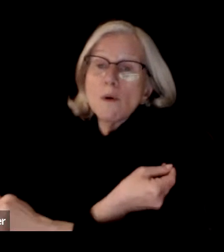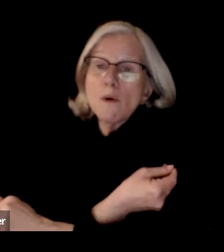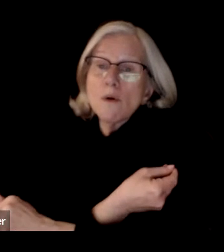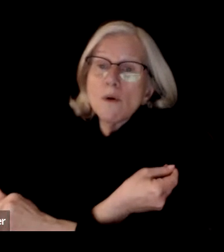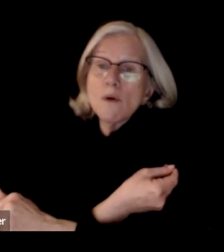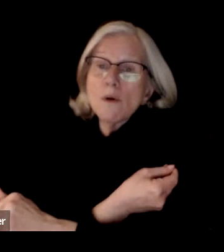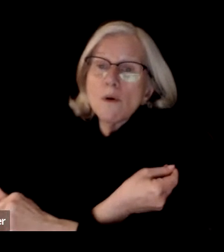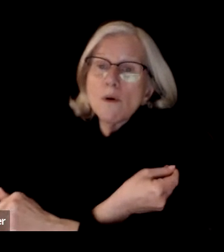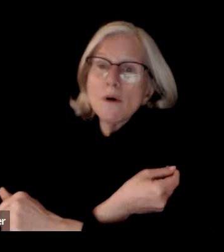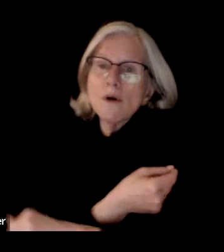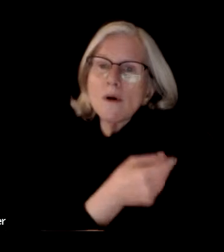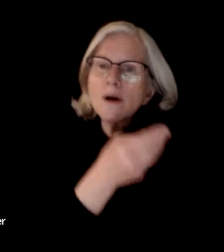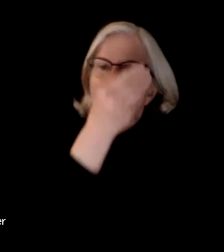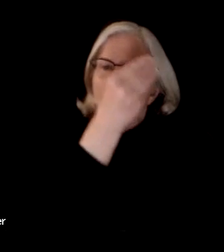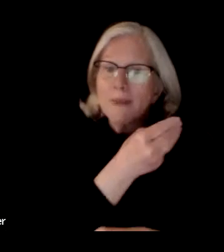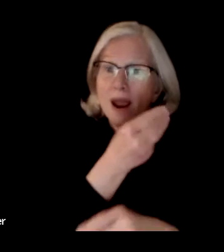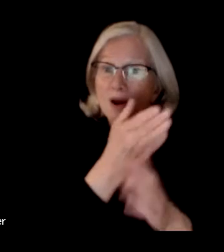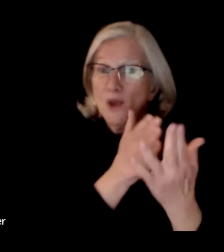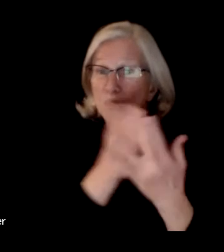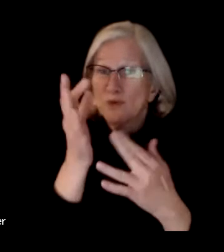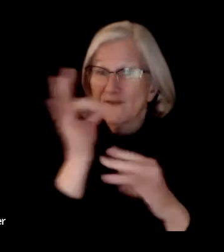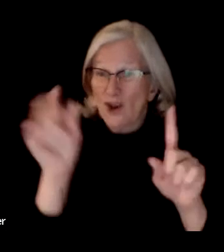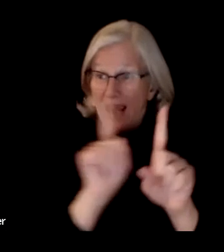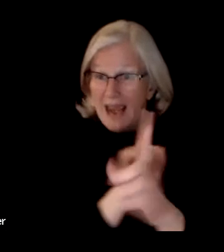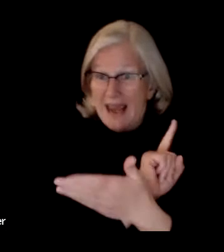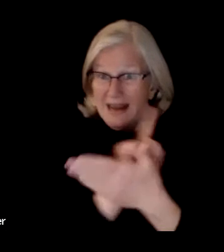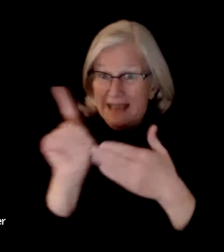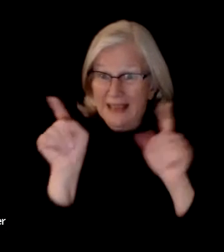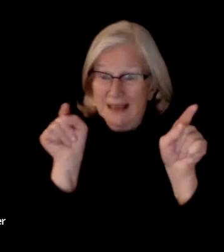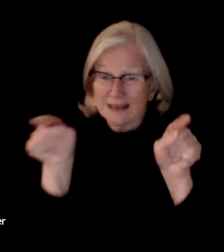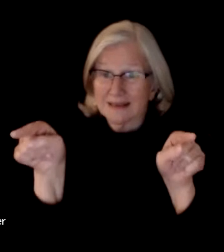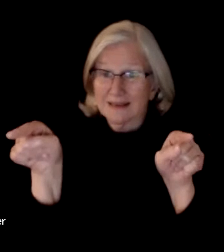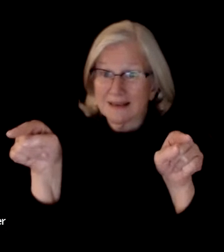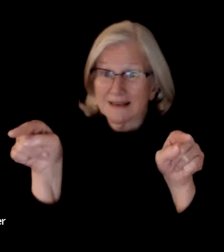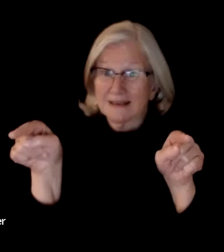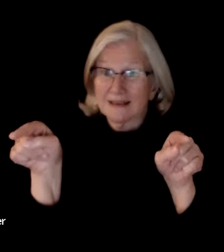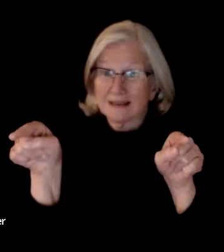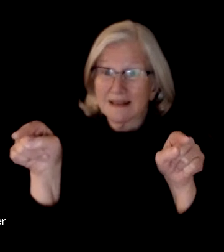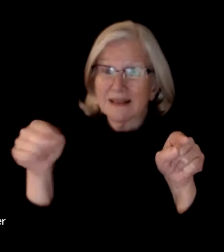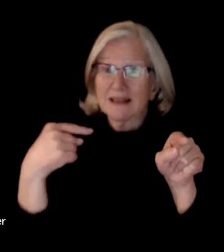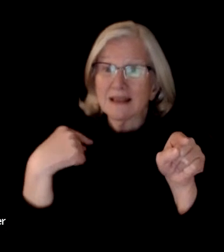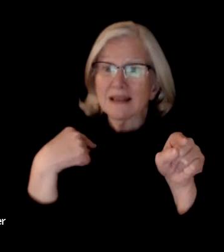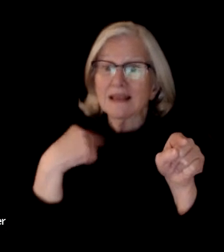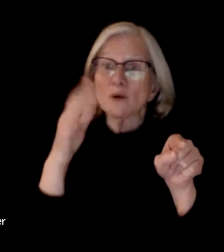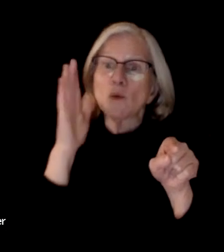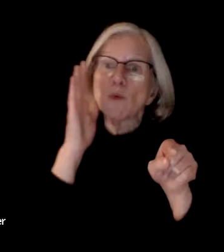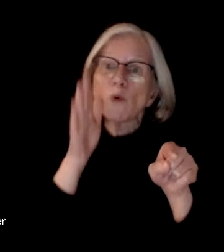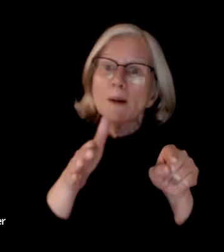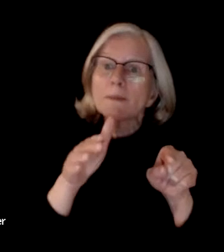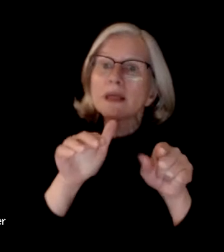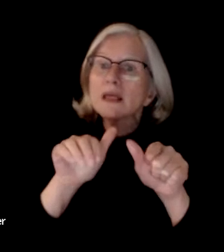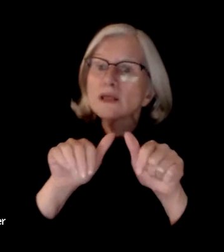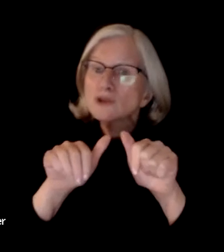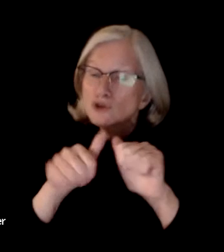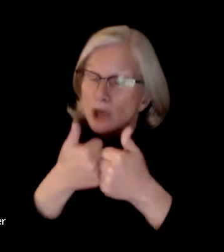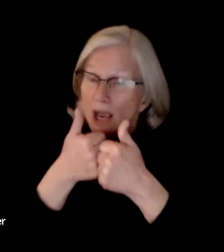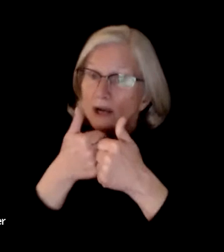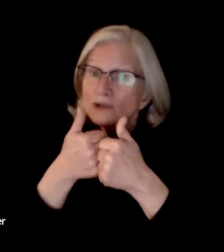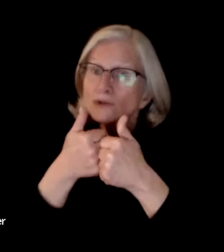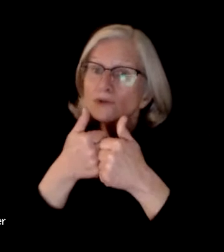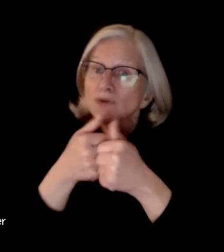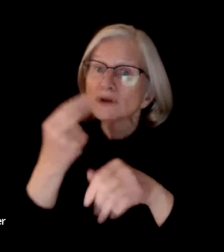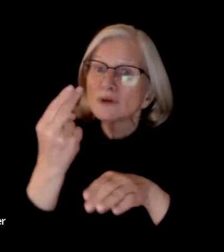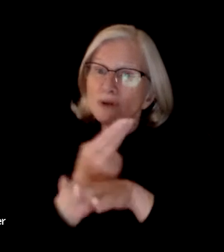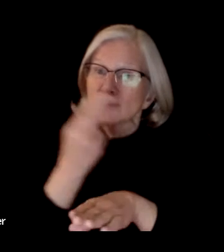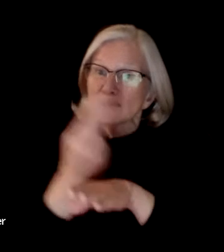through Friday schedule, and certainly, we'll be challenging partners to use every day of the week